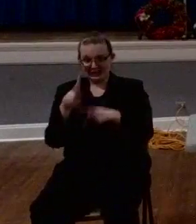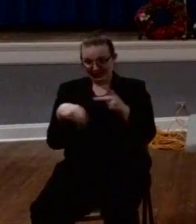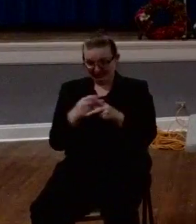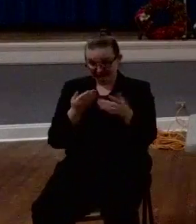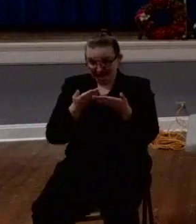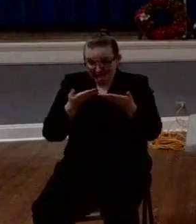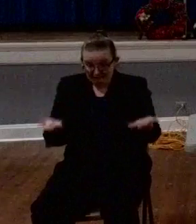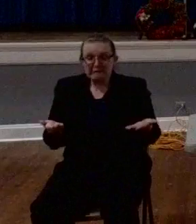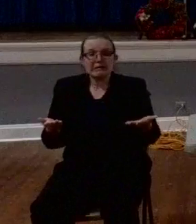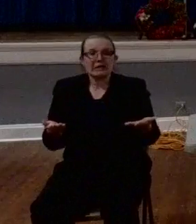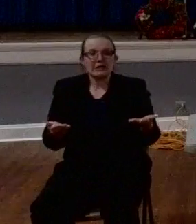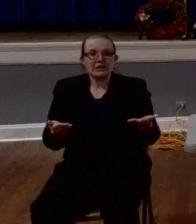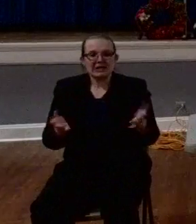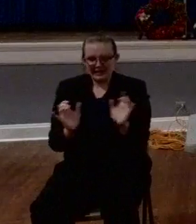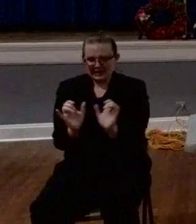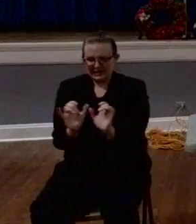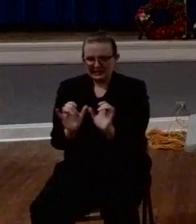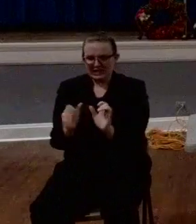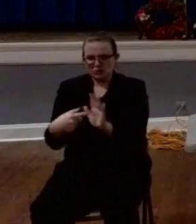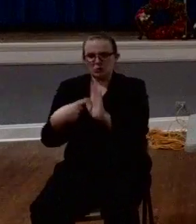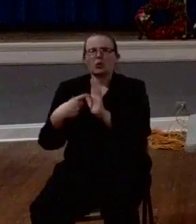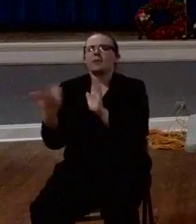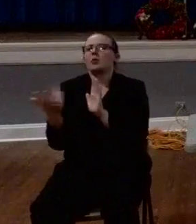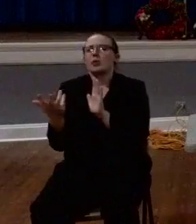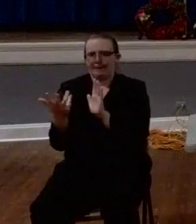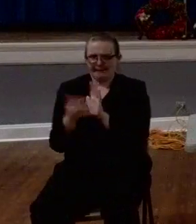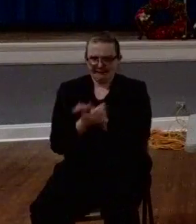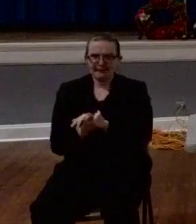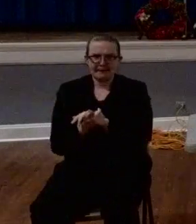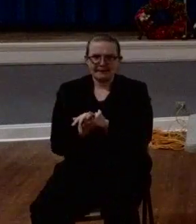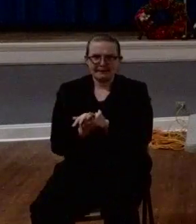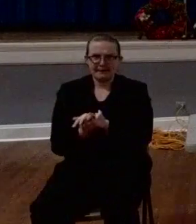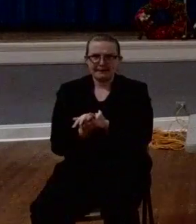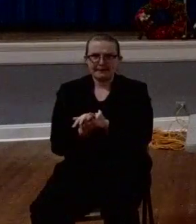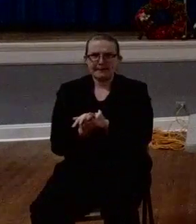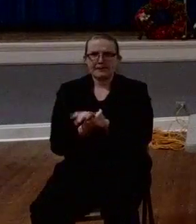amenity, what does the size of that need to be? So